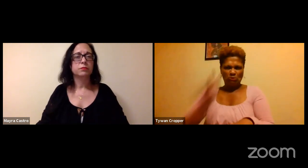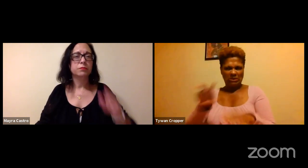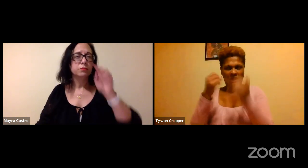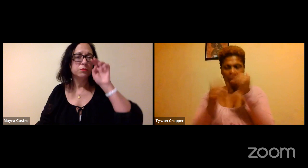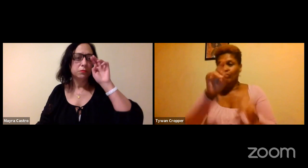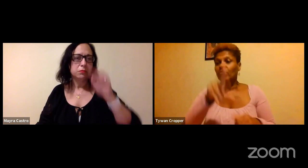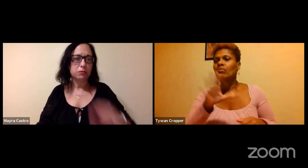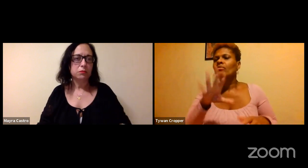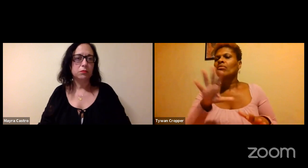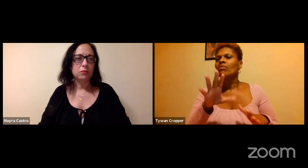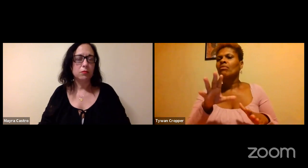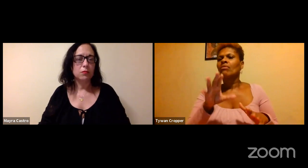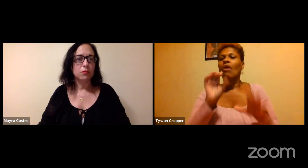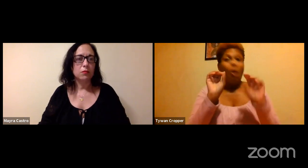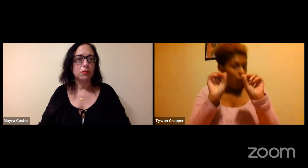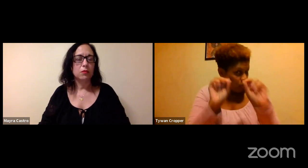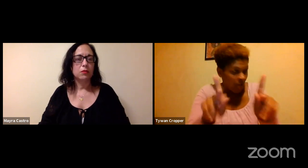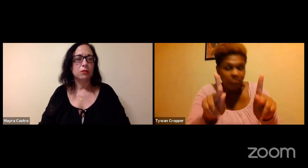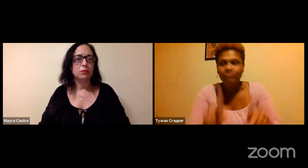Question number 12.